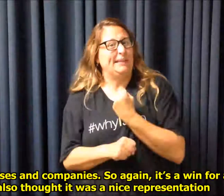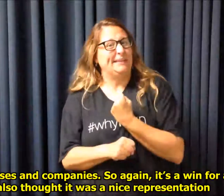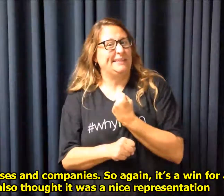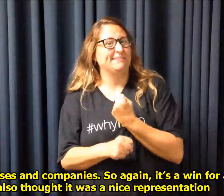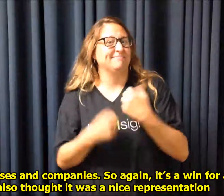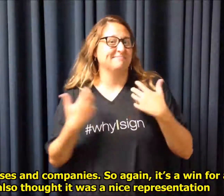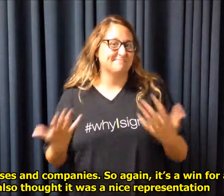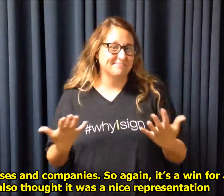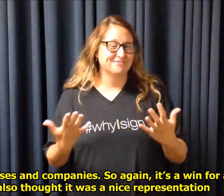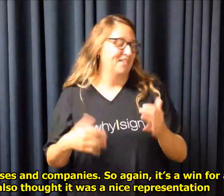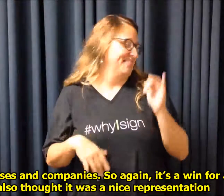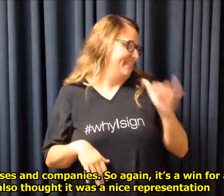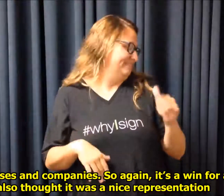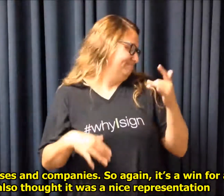So again, it's a win for all.